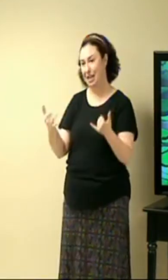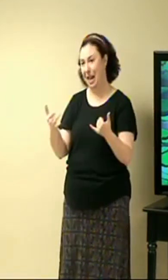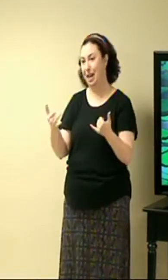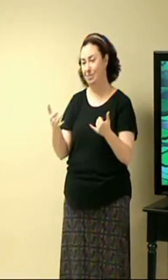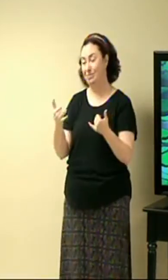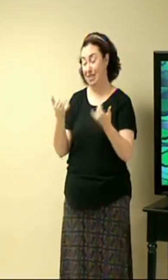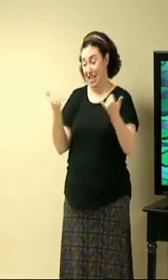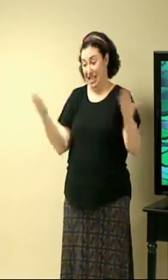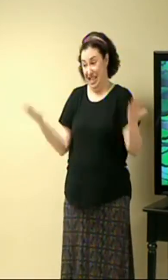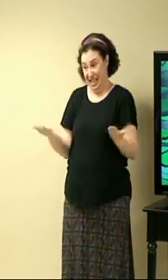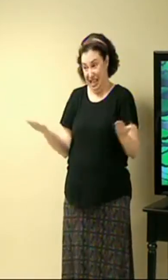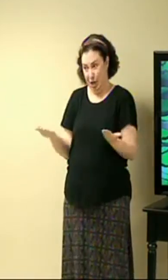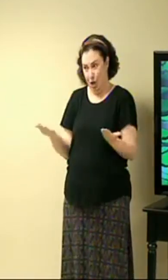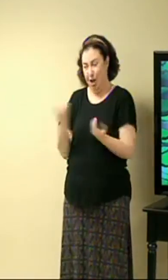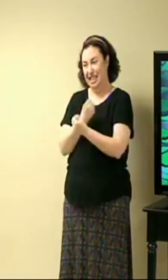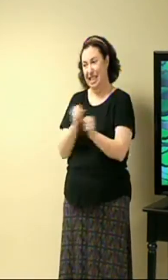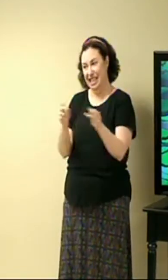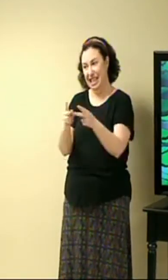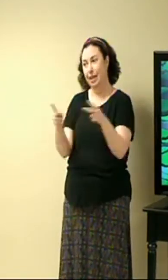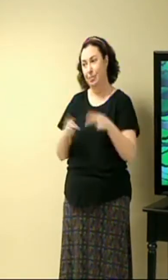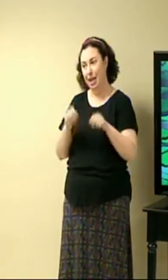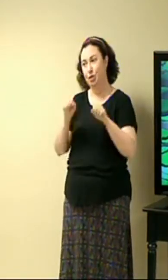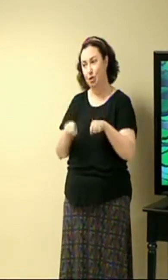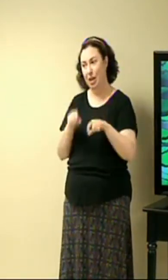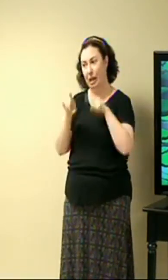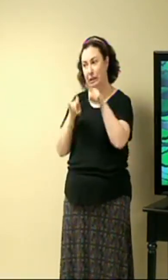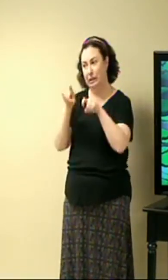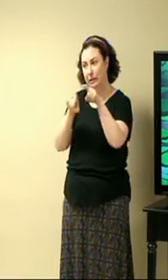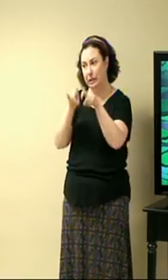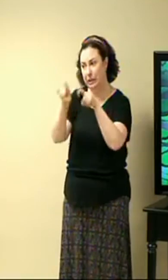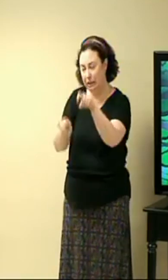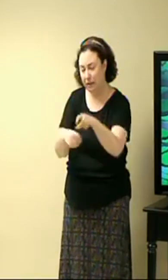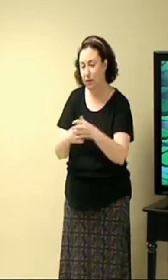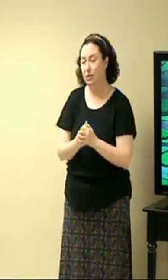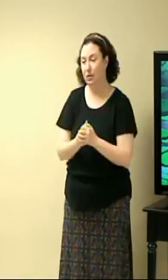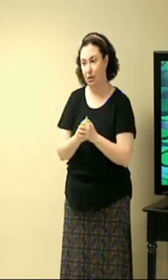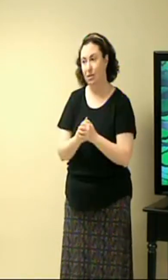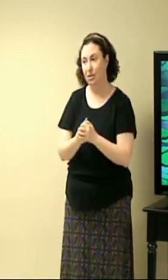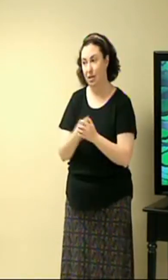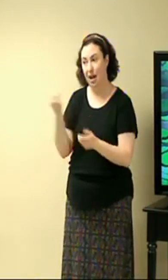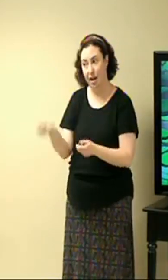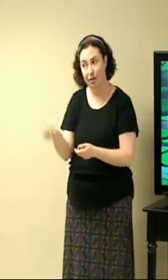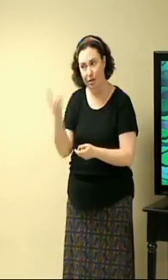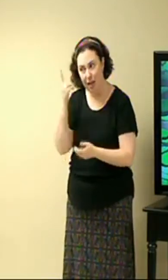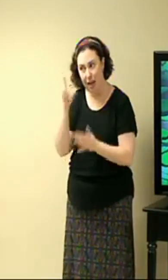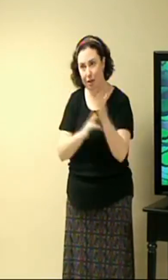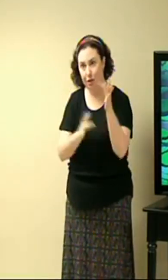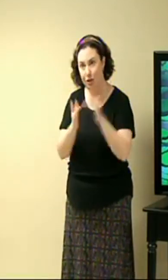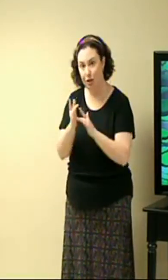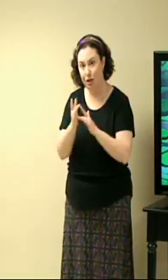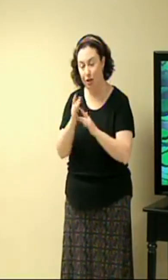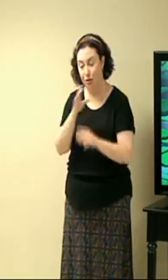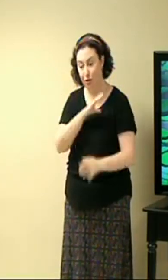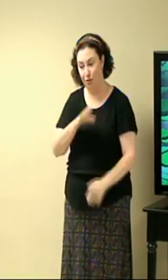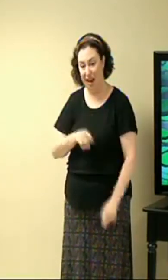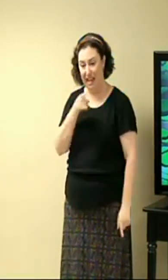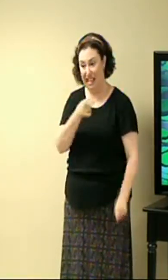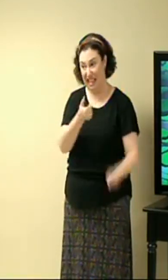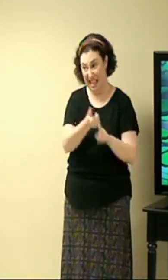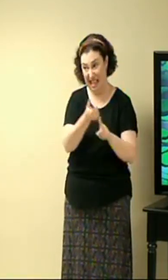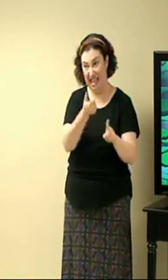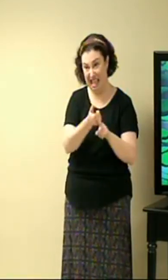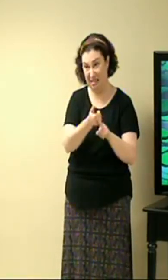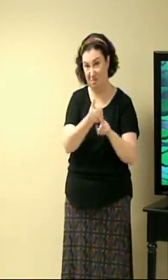can ask questions. But I want you to hear me with clarity. Jesus Christ is God. He